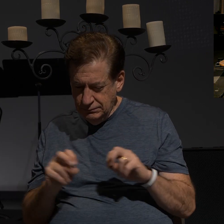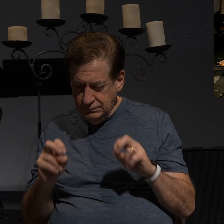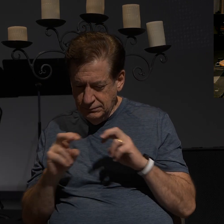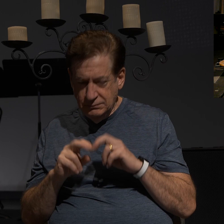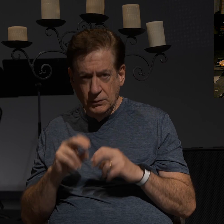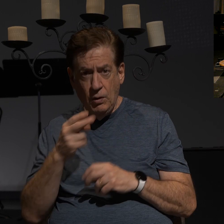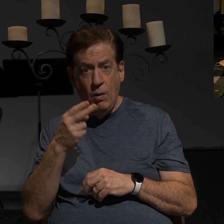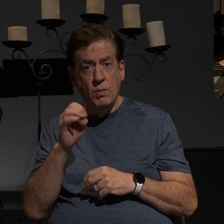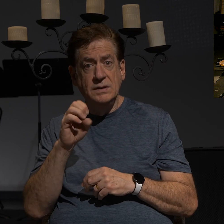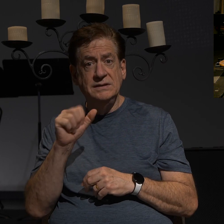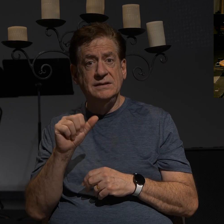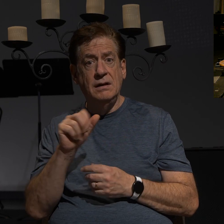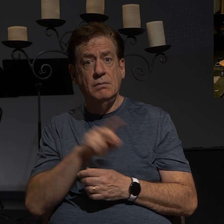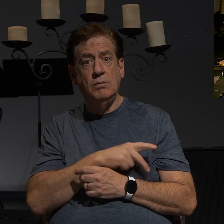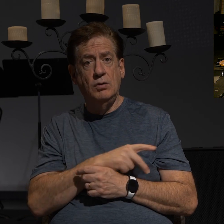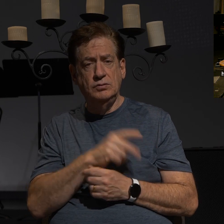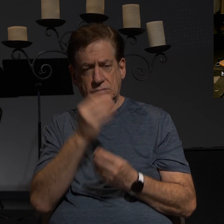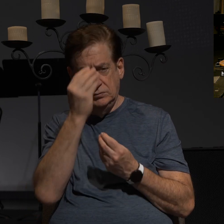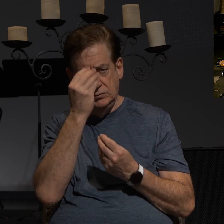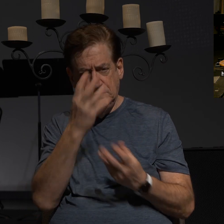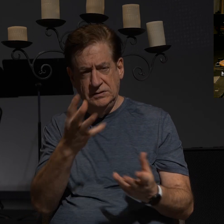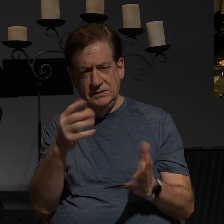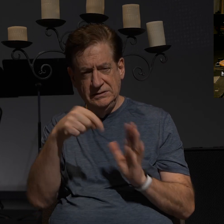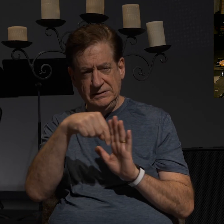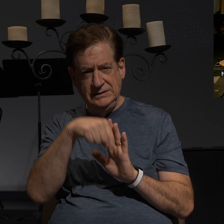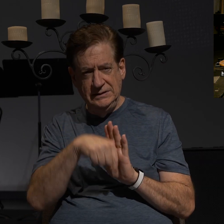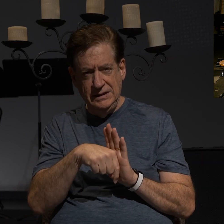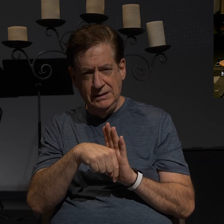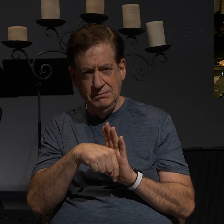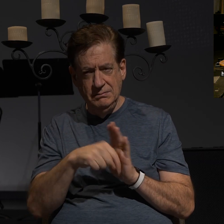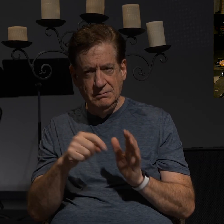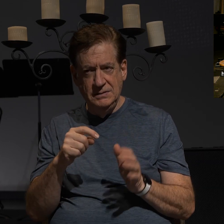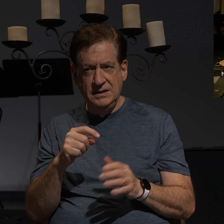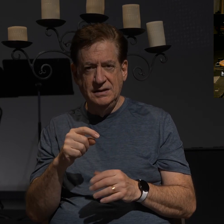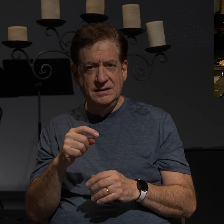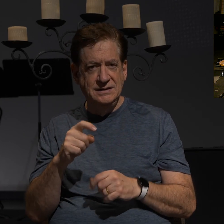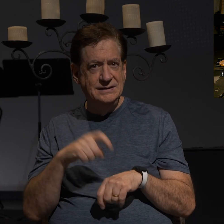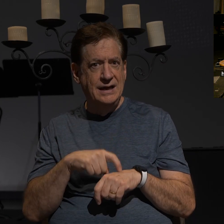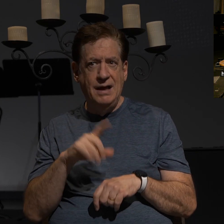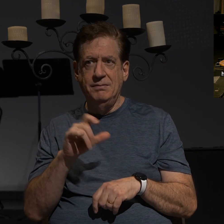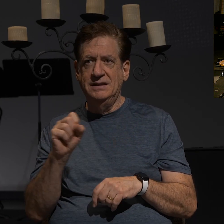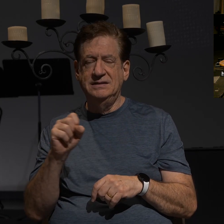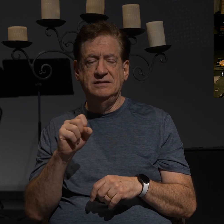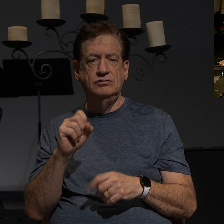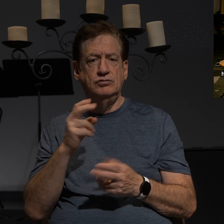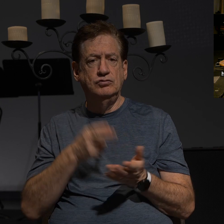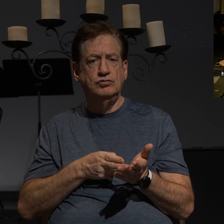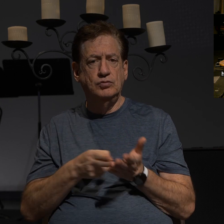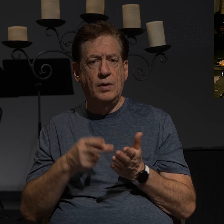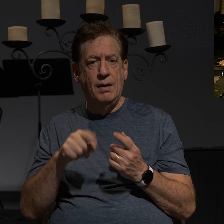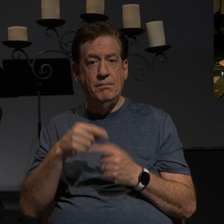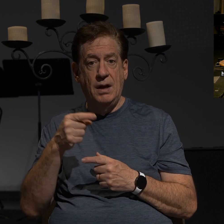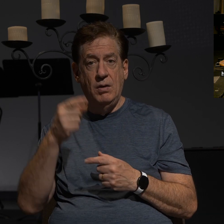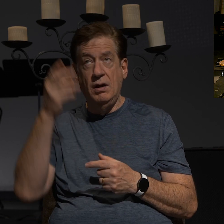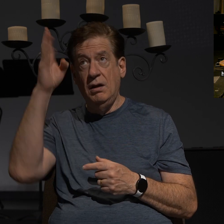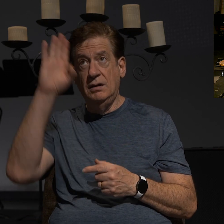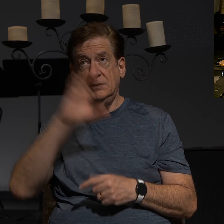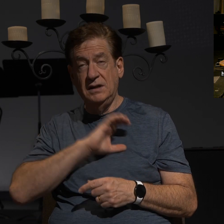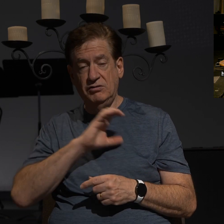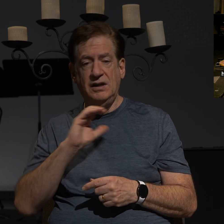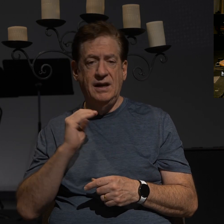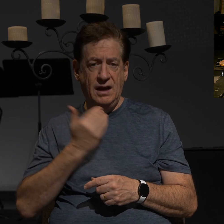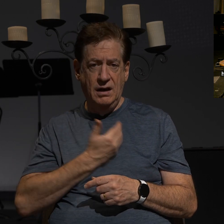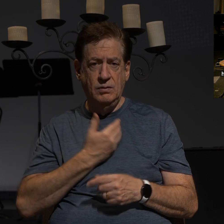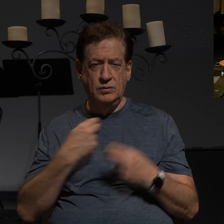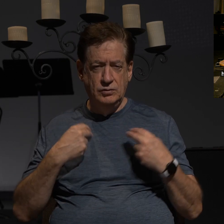poetry reveals deep, timeless truths about God's character and about our human nature. So